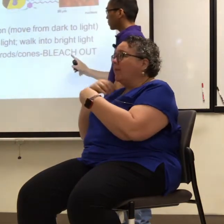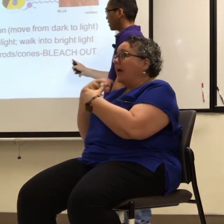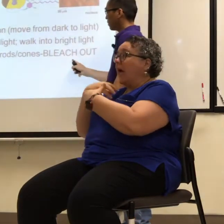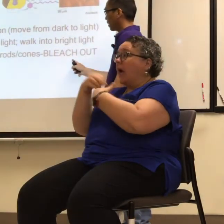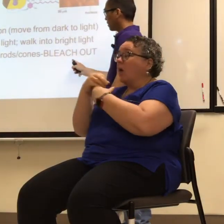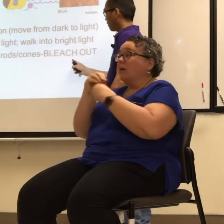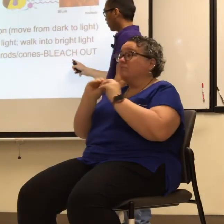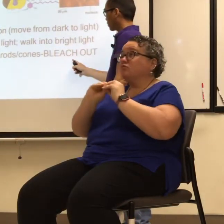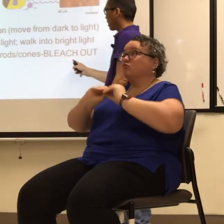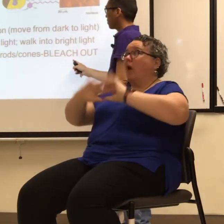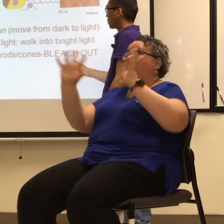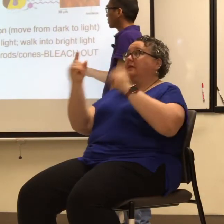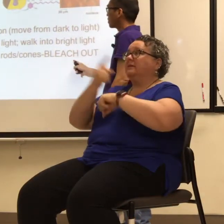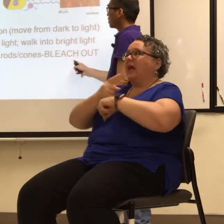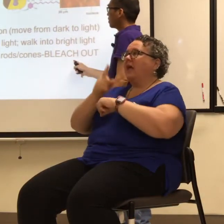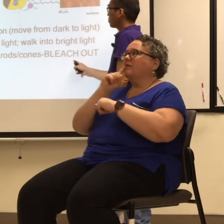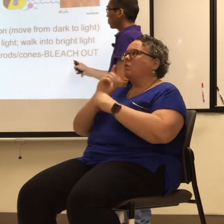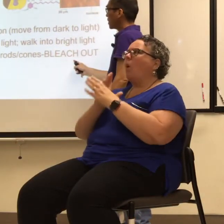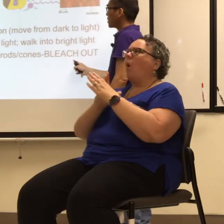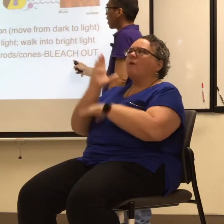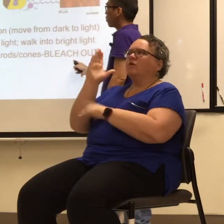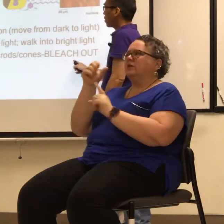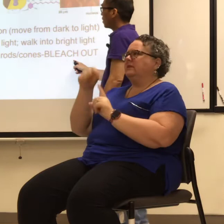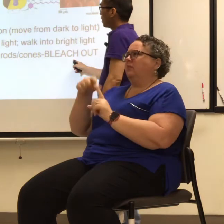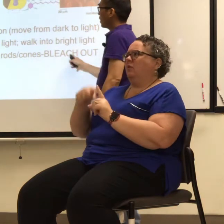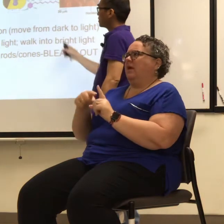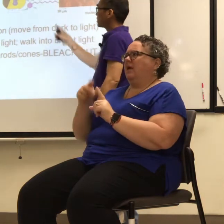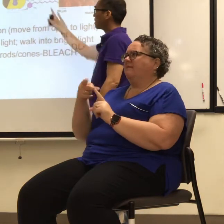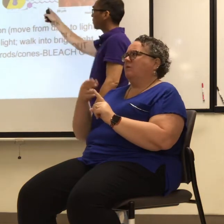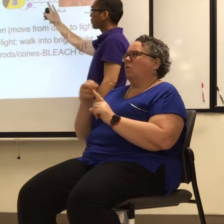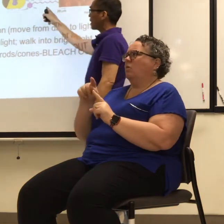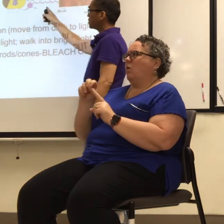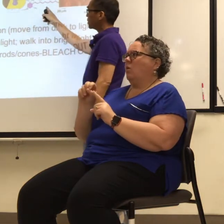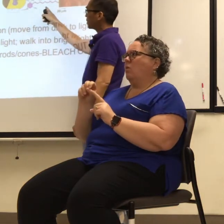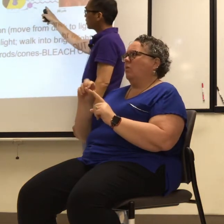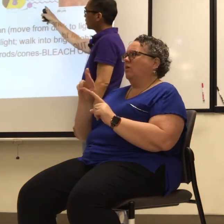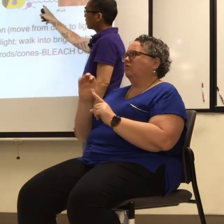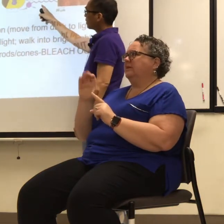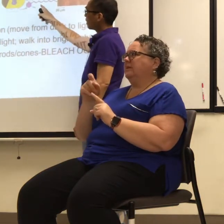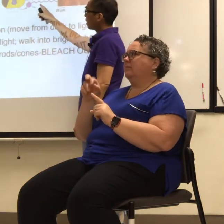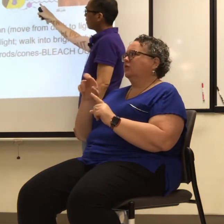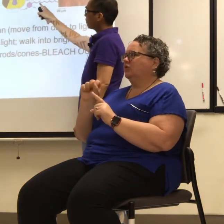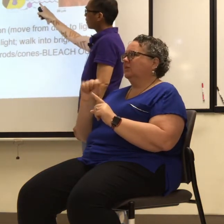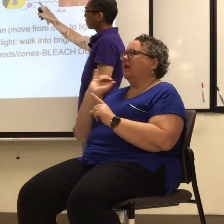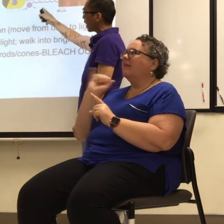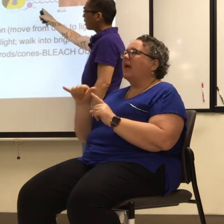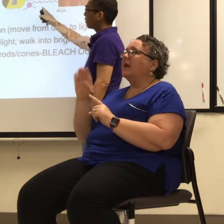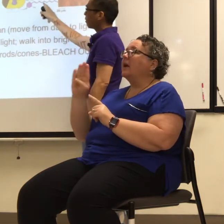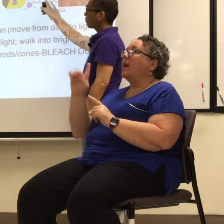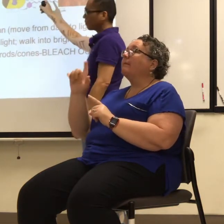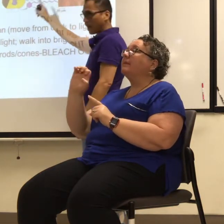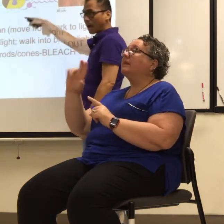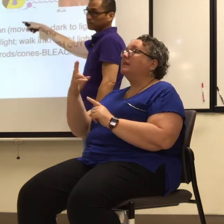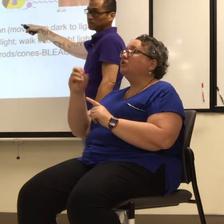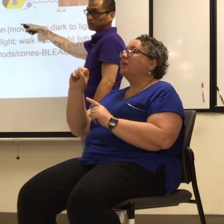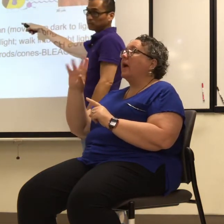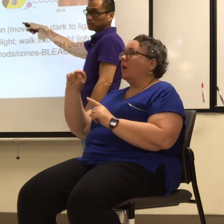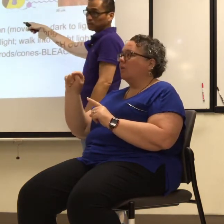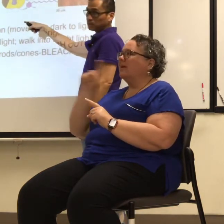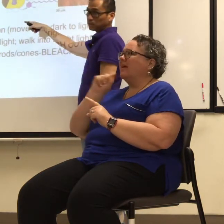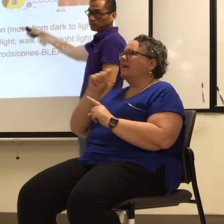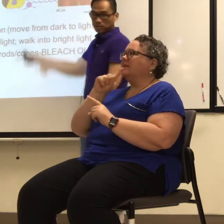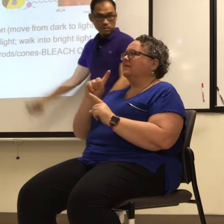you overstimulate the photoreceptors. Bleach out is a separation of retinal from the